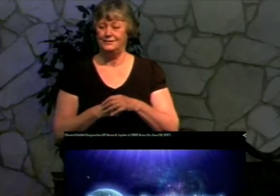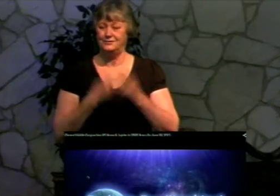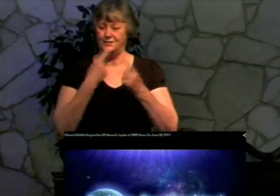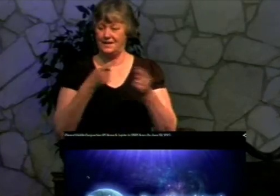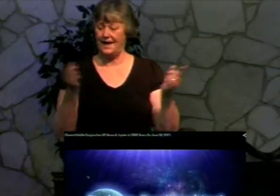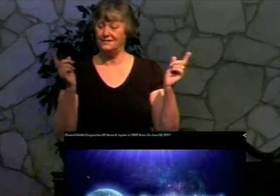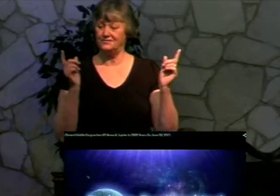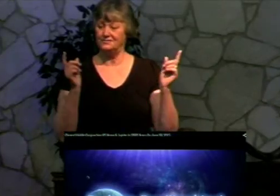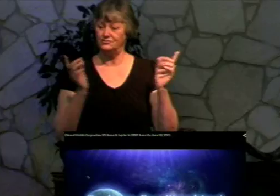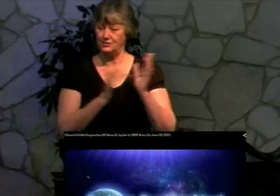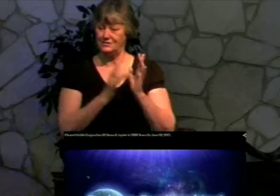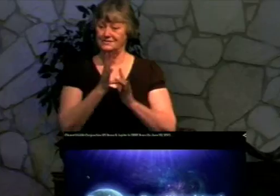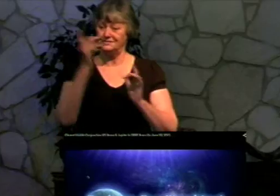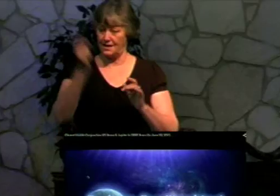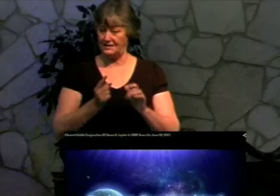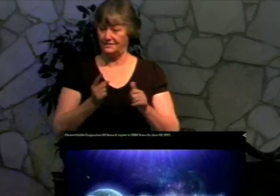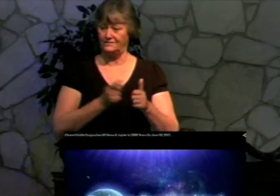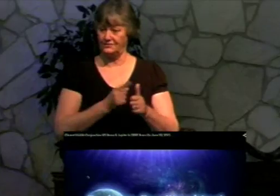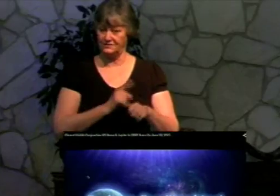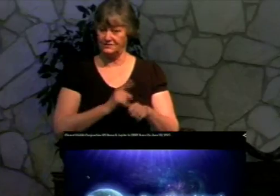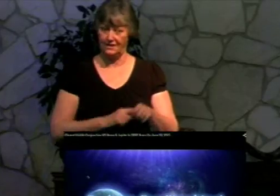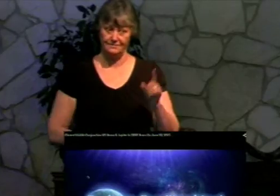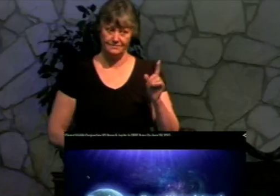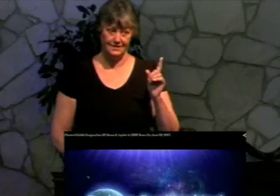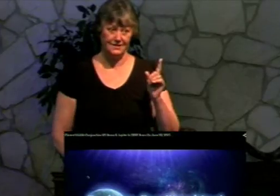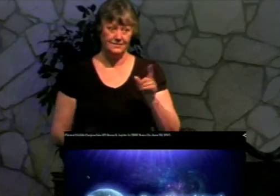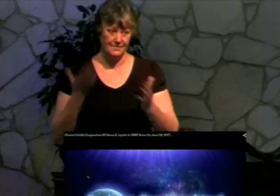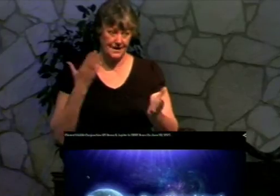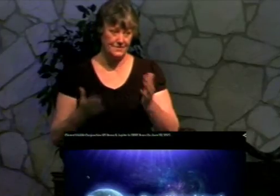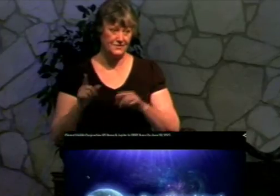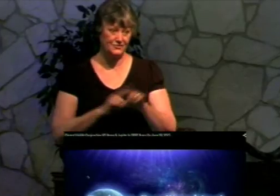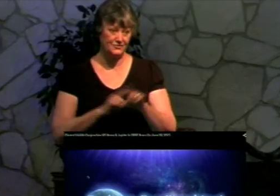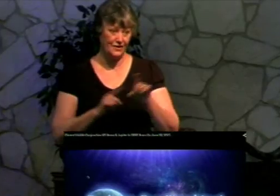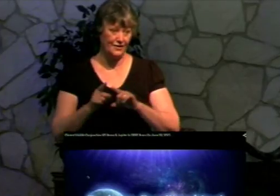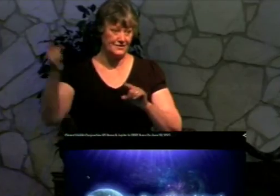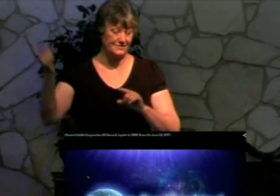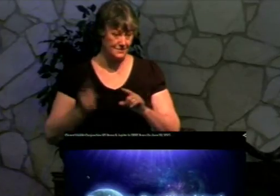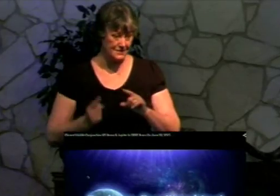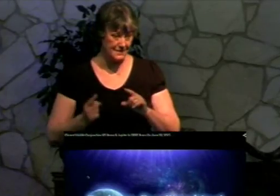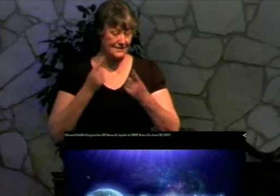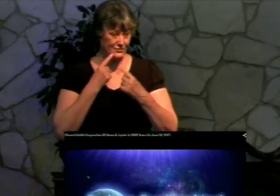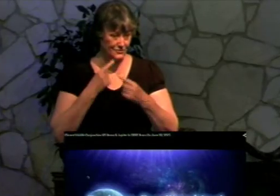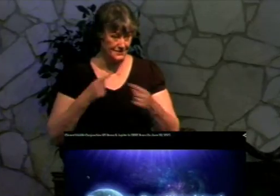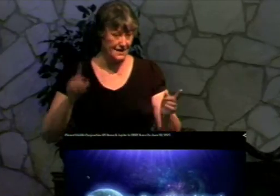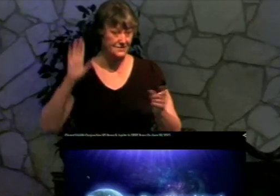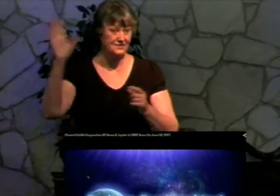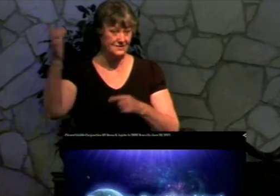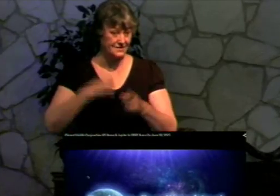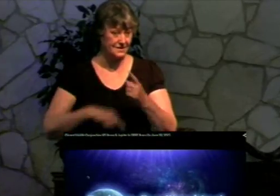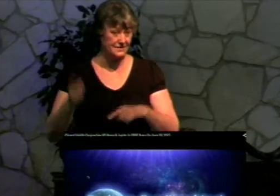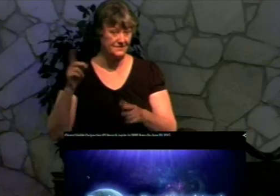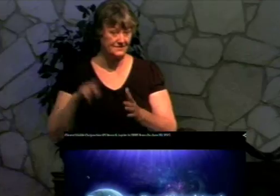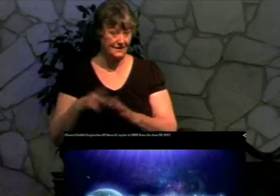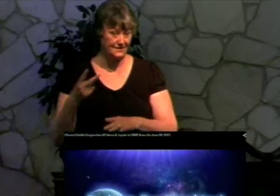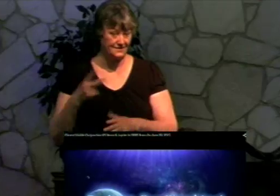to announce Jesus coming the first time, maybe the star is coming back to announce his coming the second